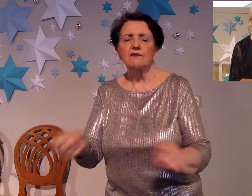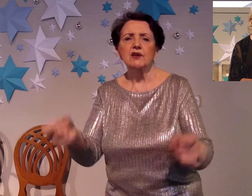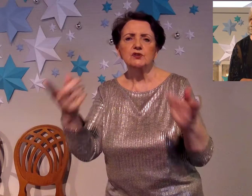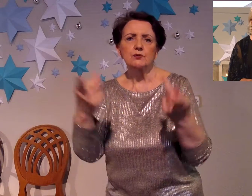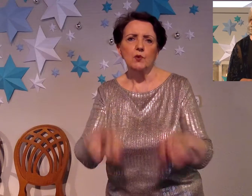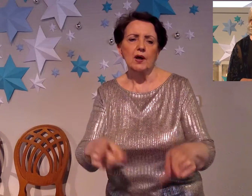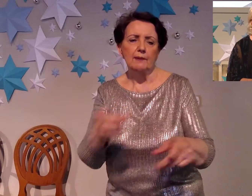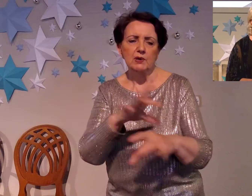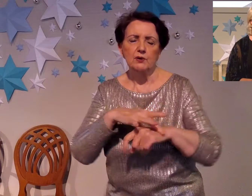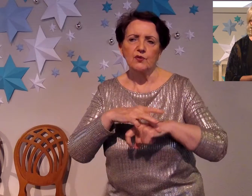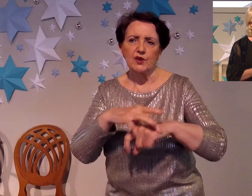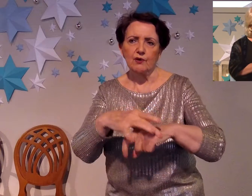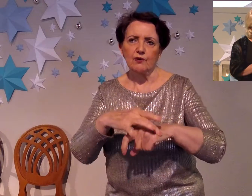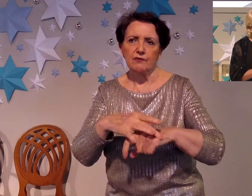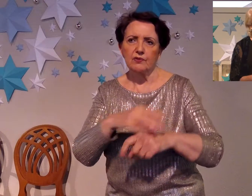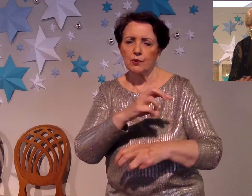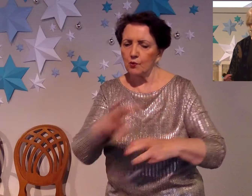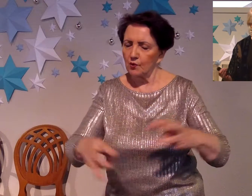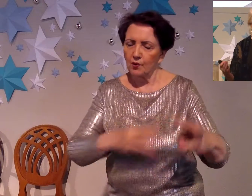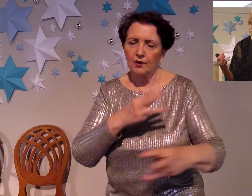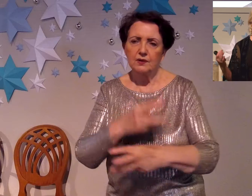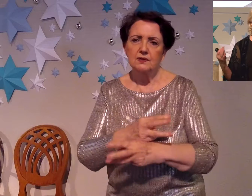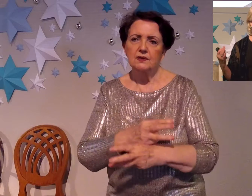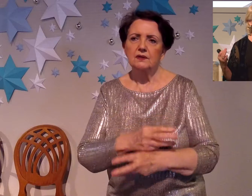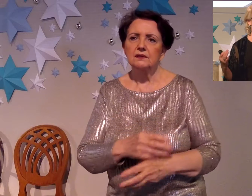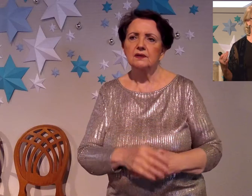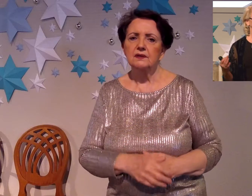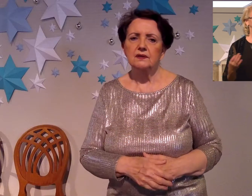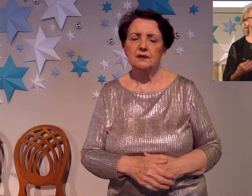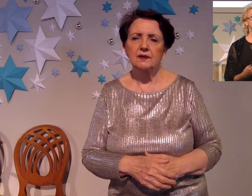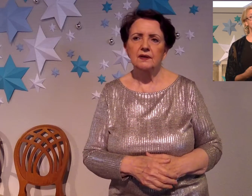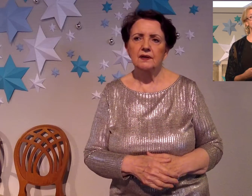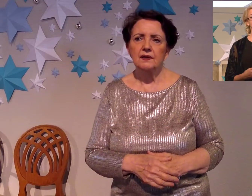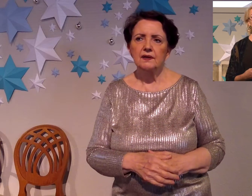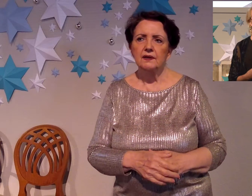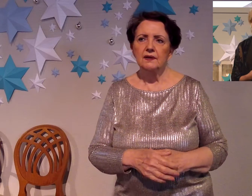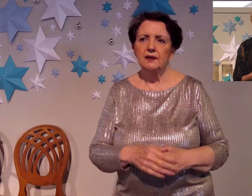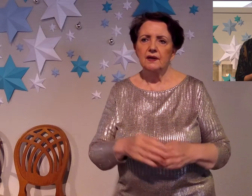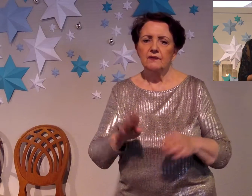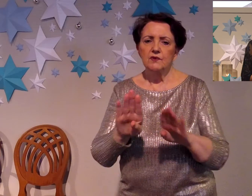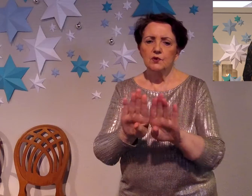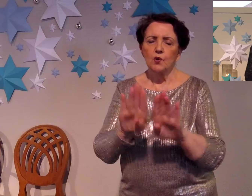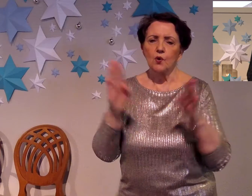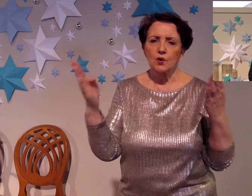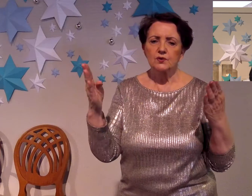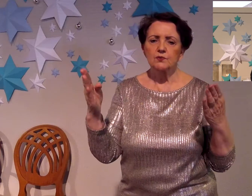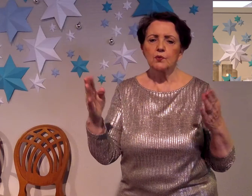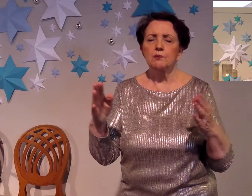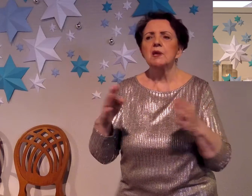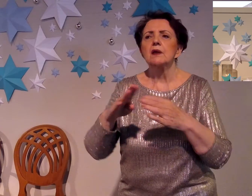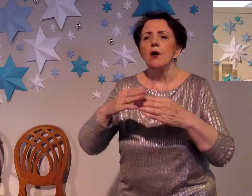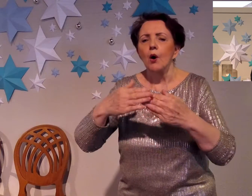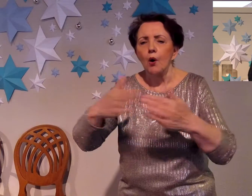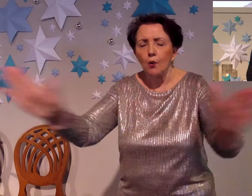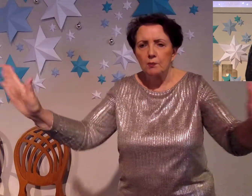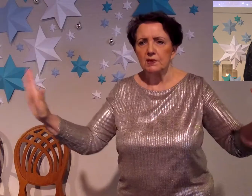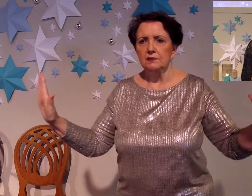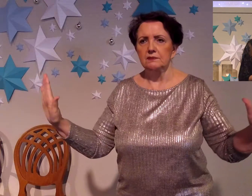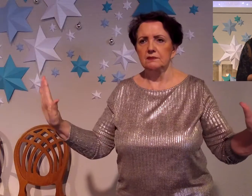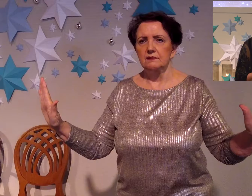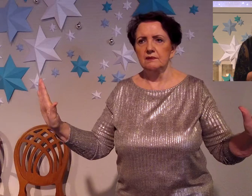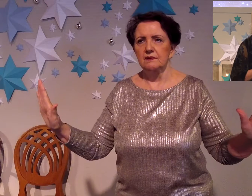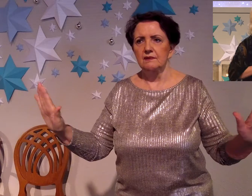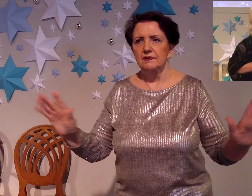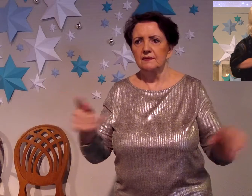world. And we will throw open the gates and the walls to our temples, and